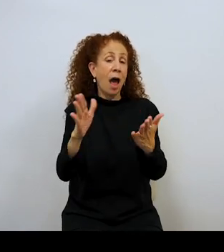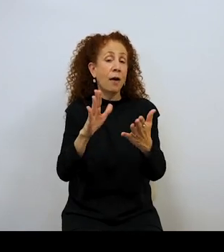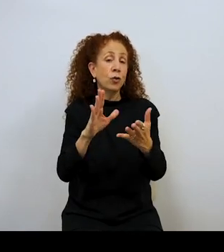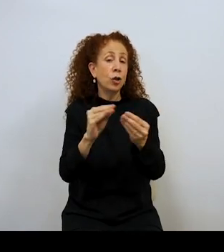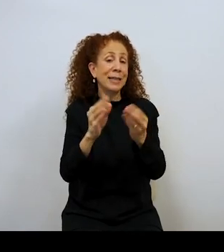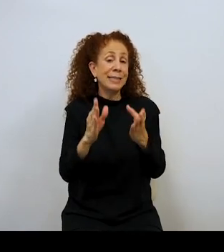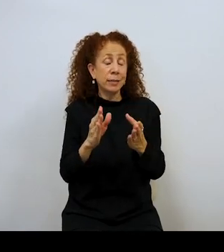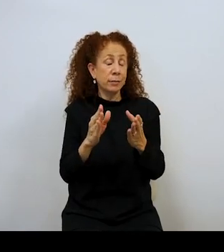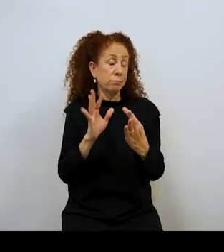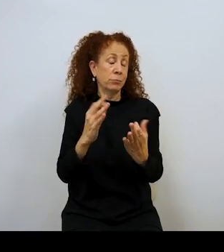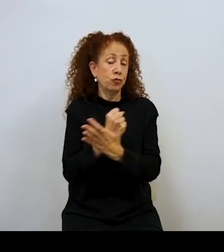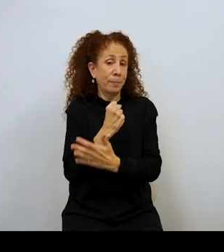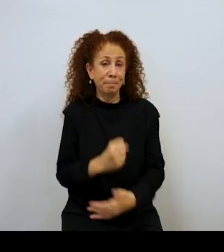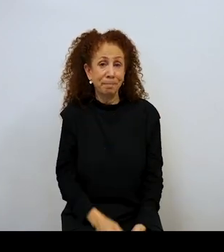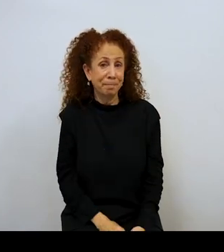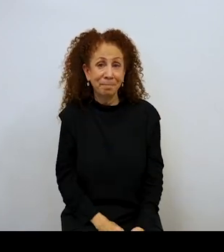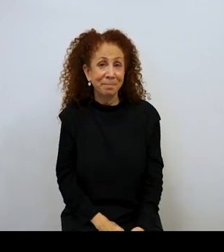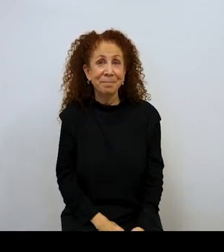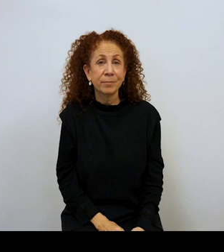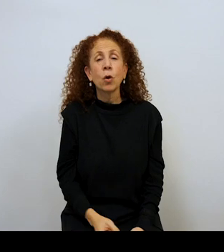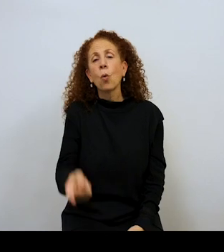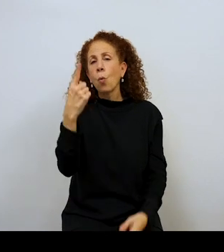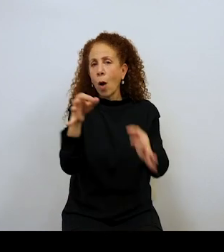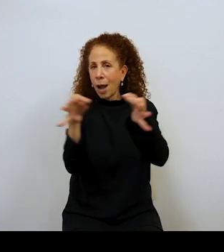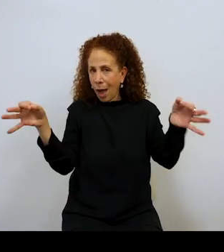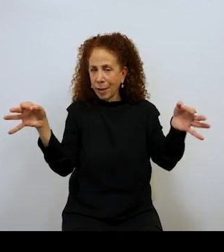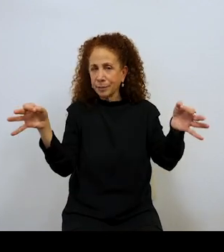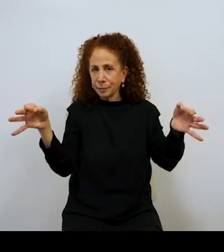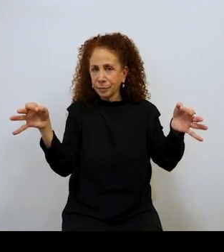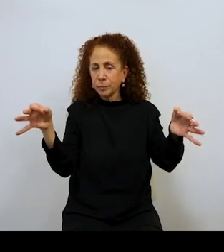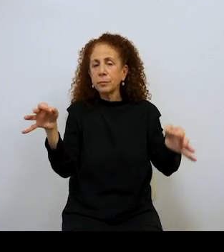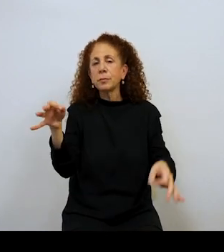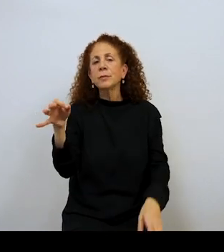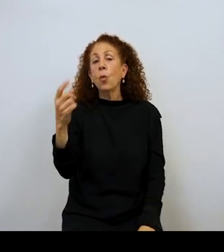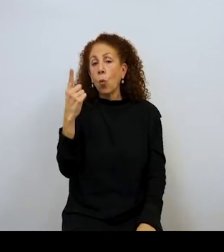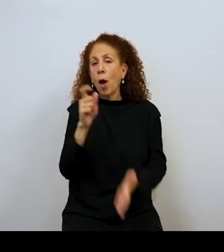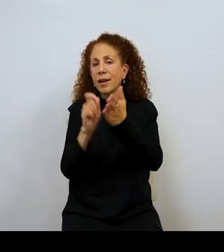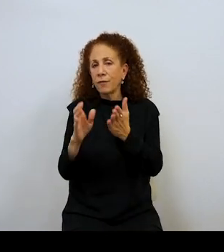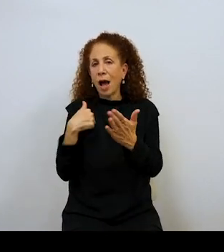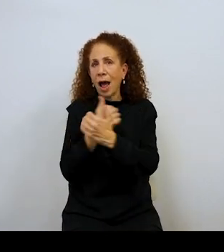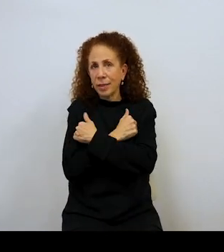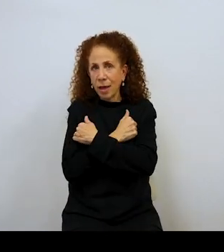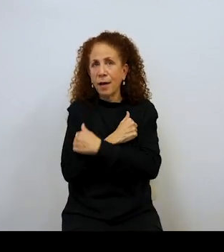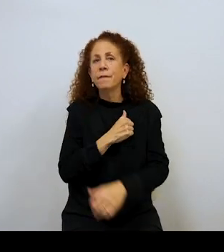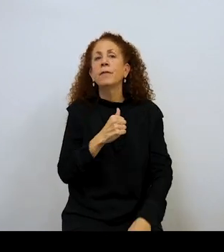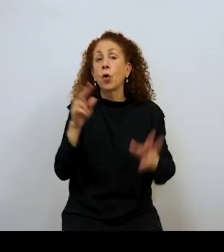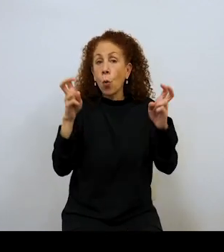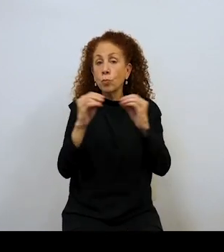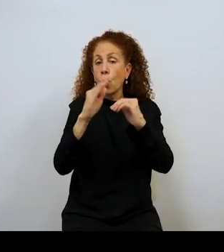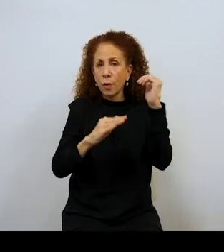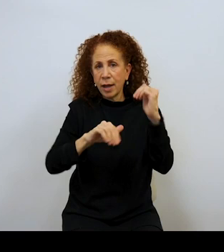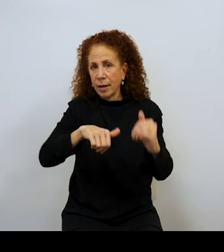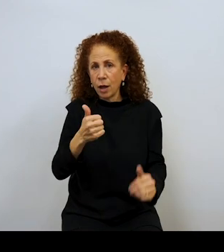why, since, if there's one line that the novelists I love quote more than any other,